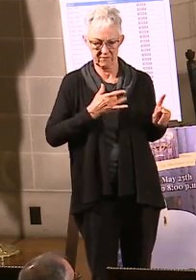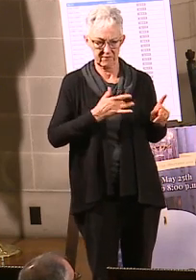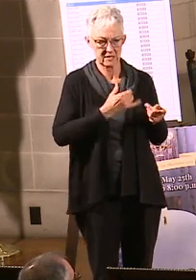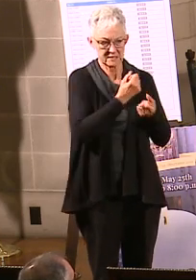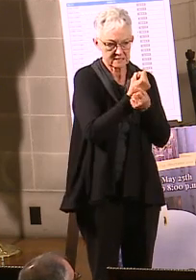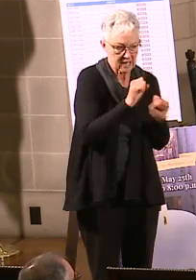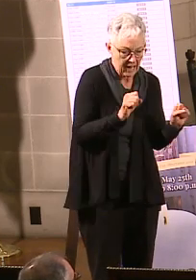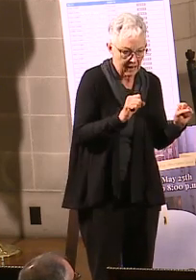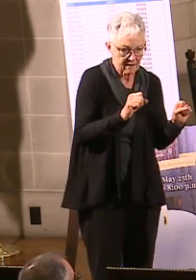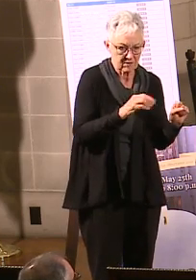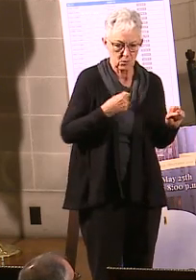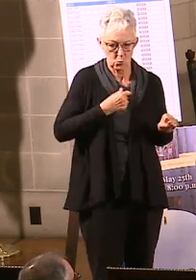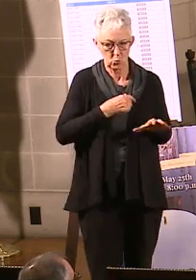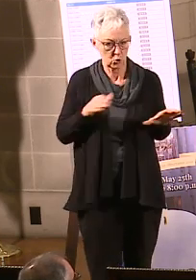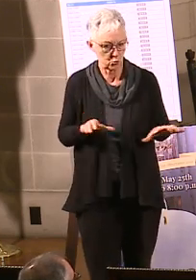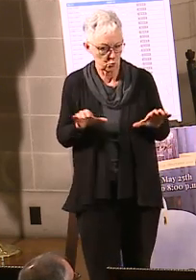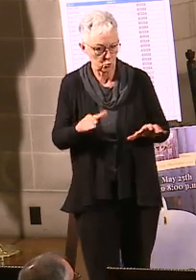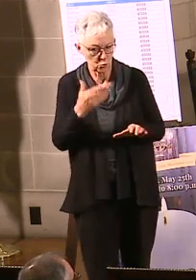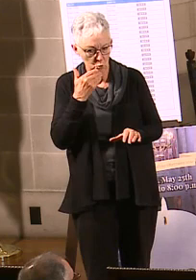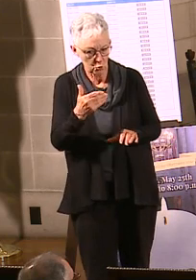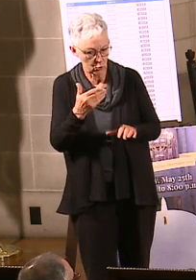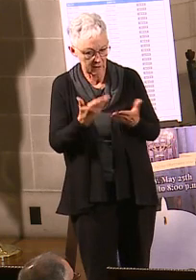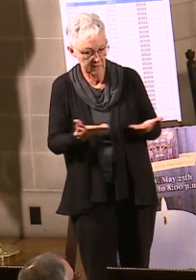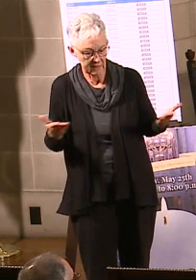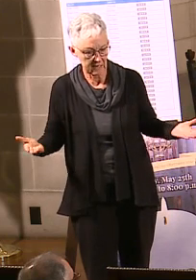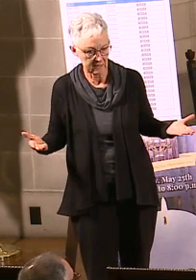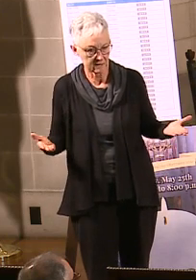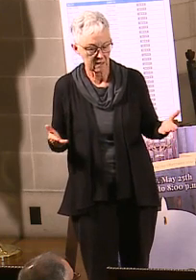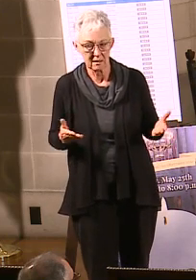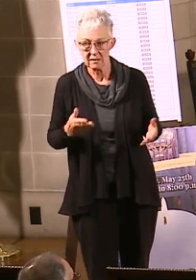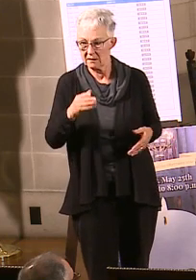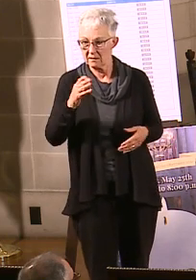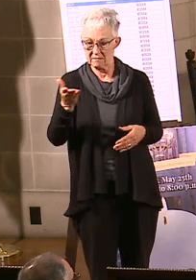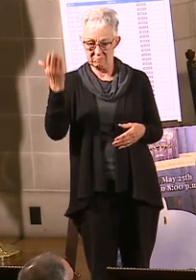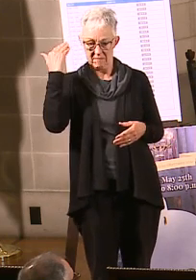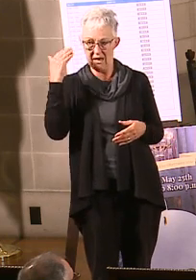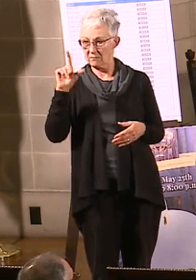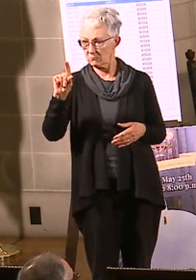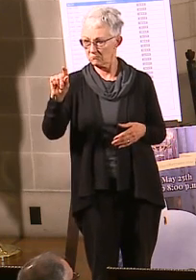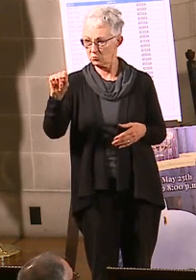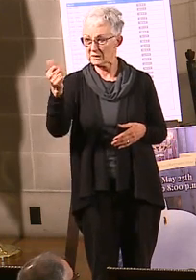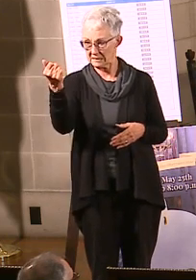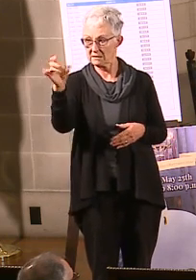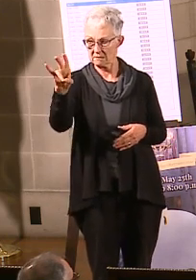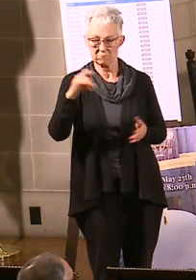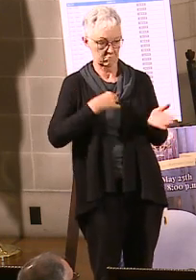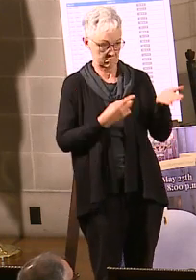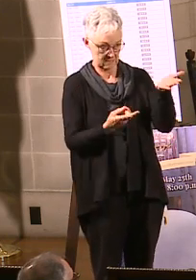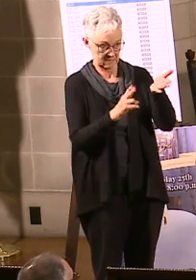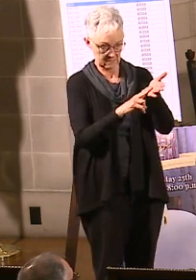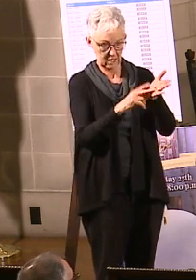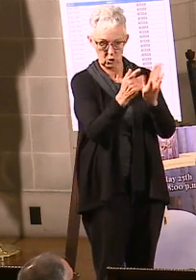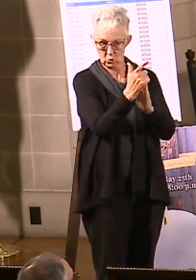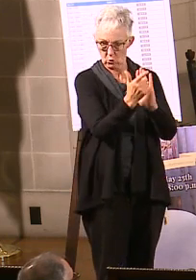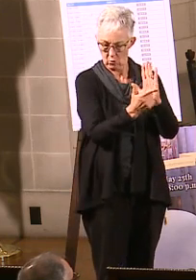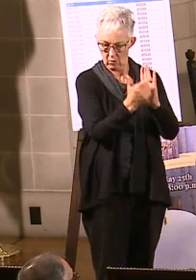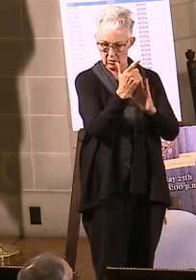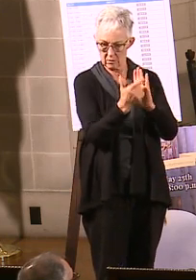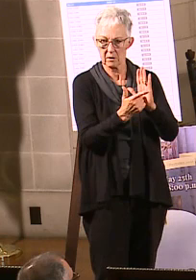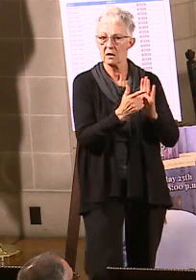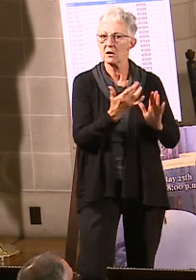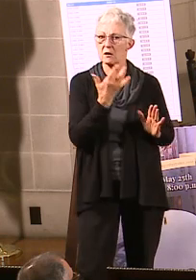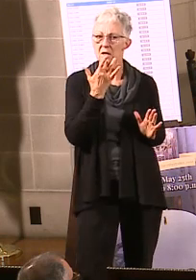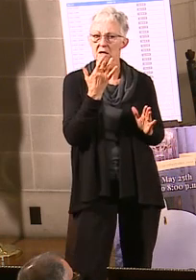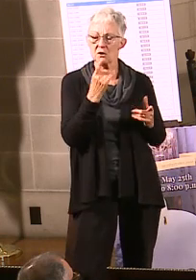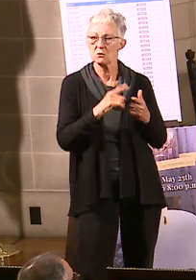the contributions that our families make. Back in 2017, I signed into law a preference to hiring